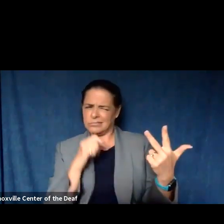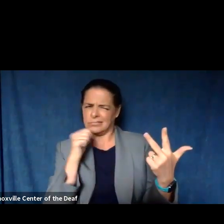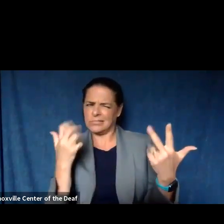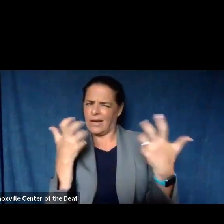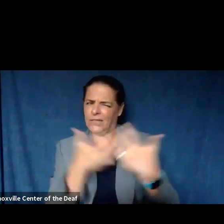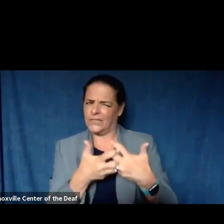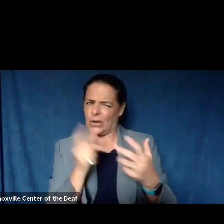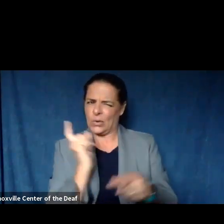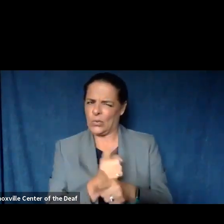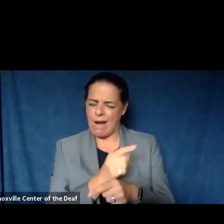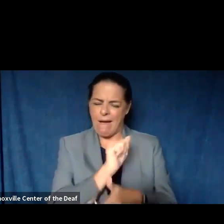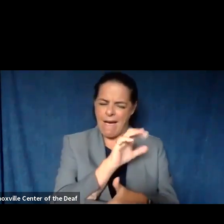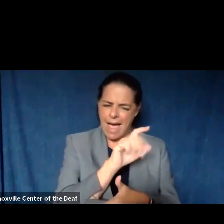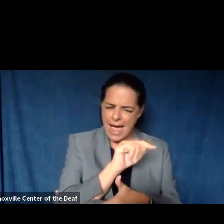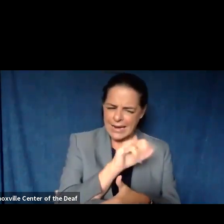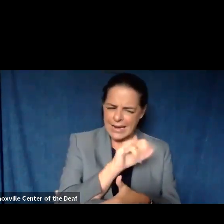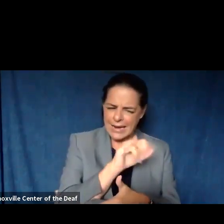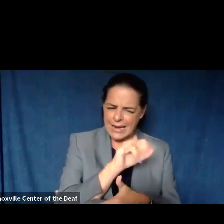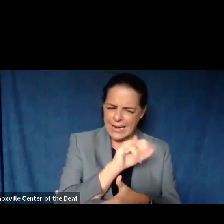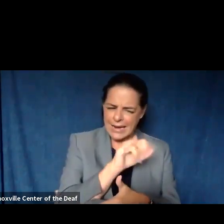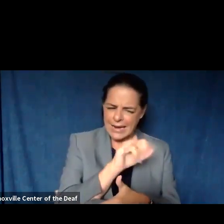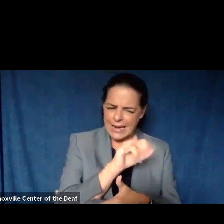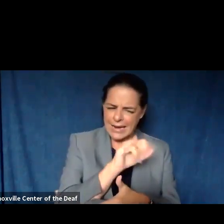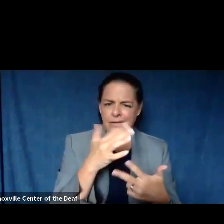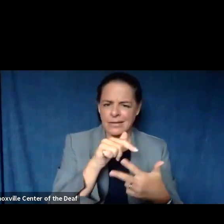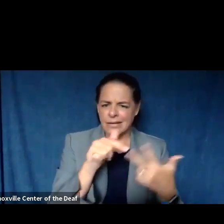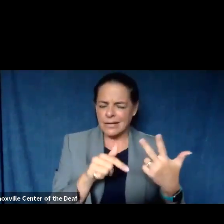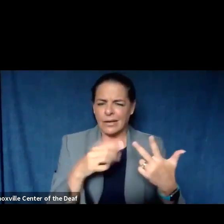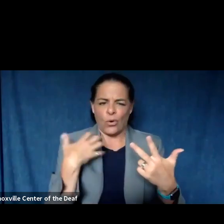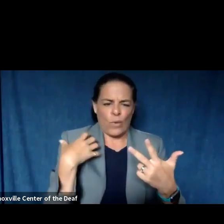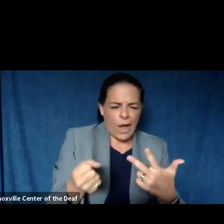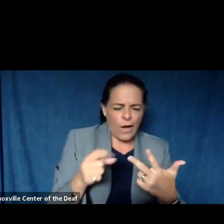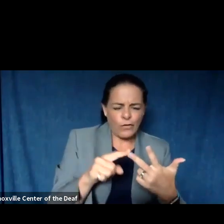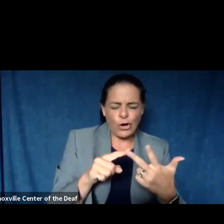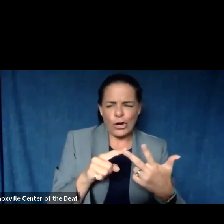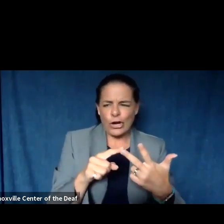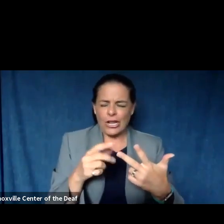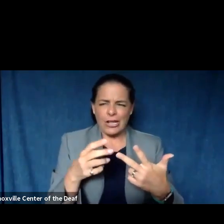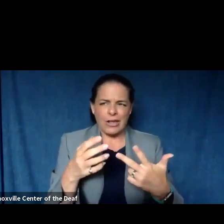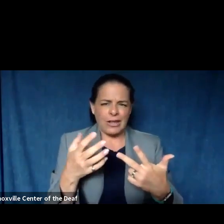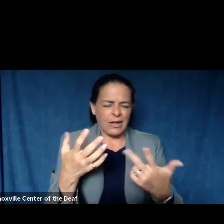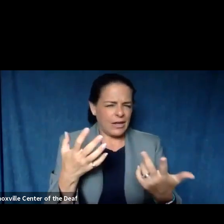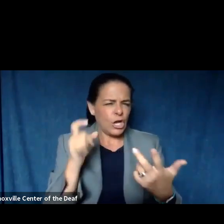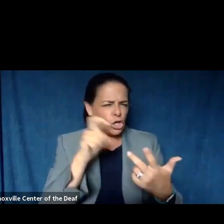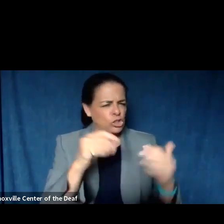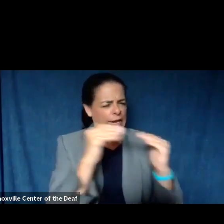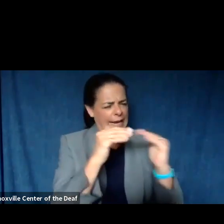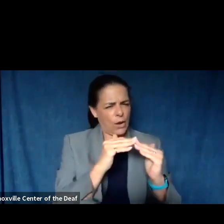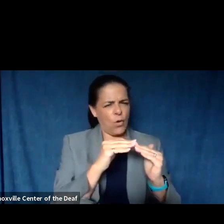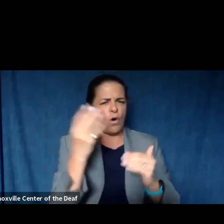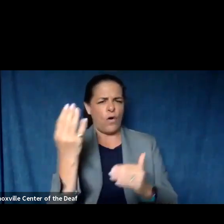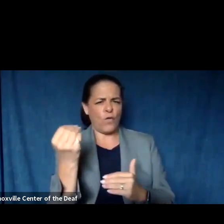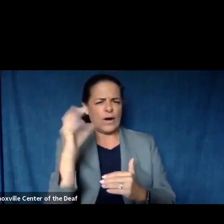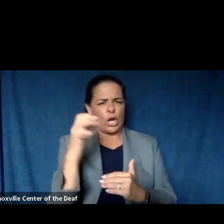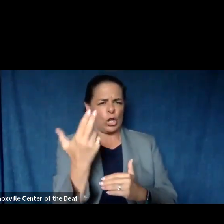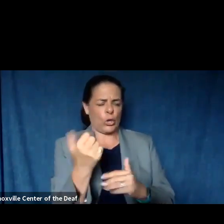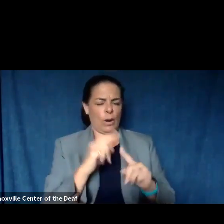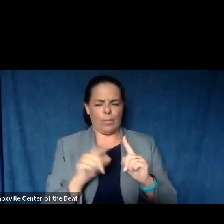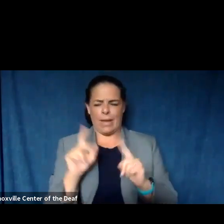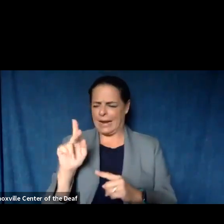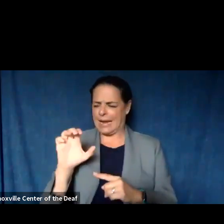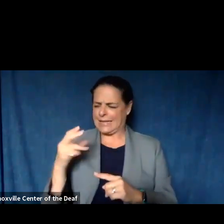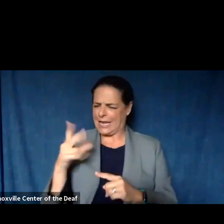Active 2,515, recovered 1,102 should equal 1,413, but KCHD has